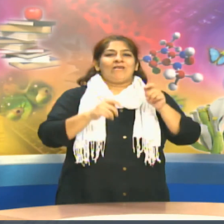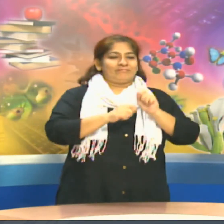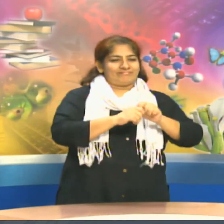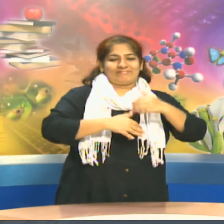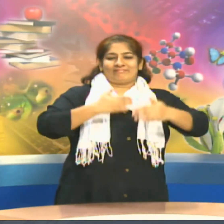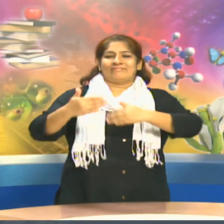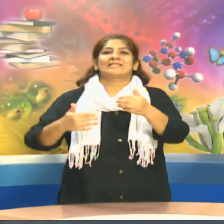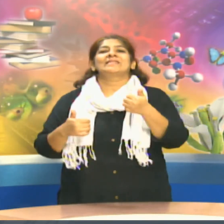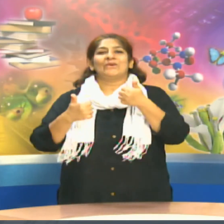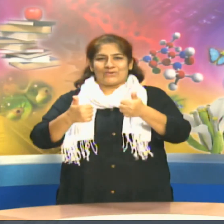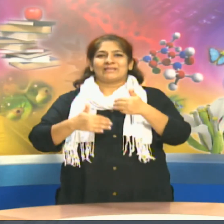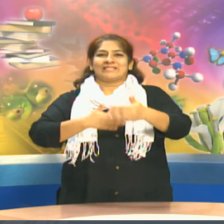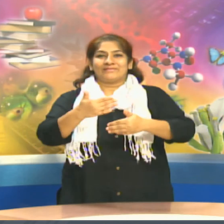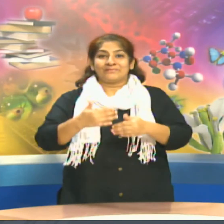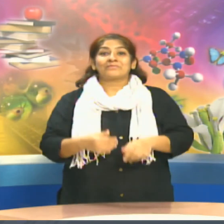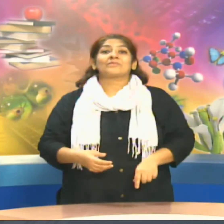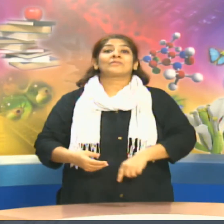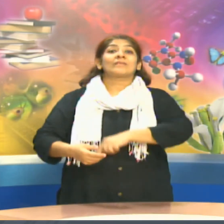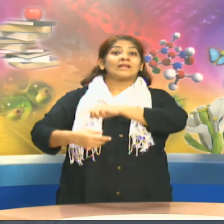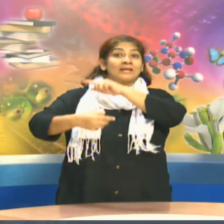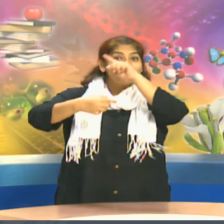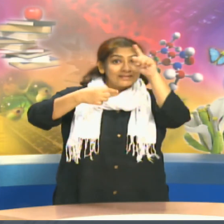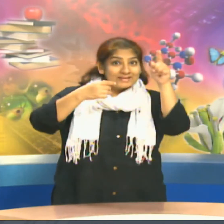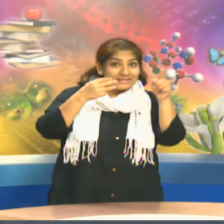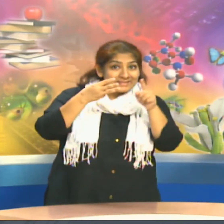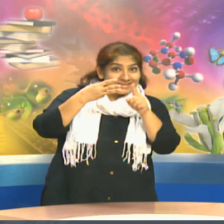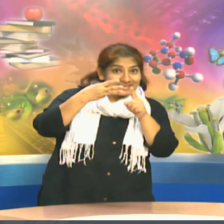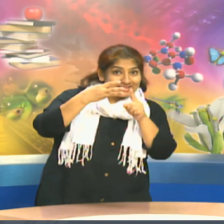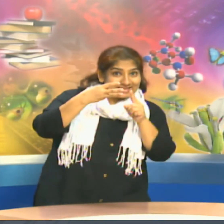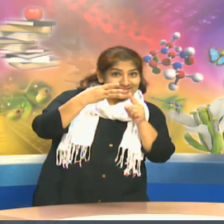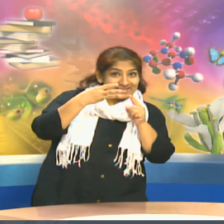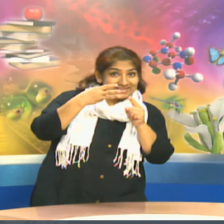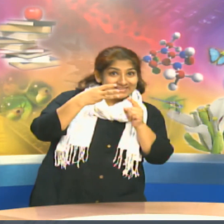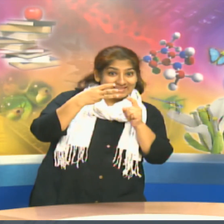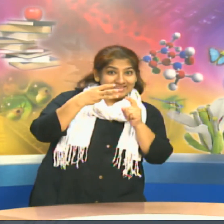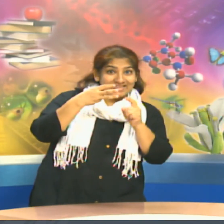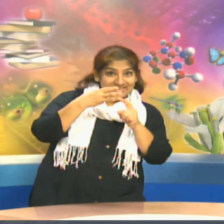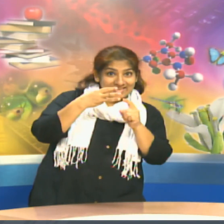best alternative which is good for us. The next point is,